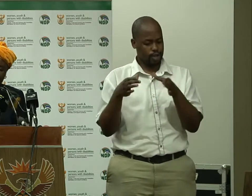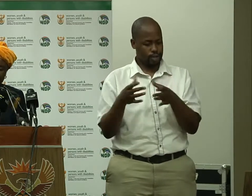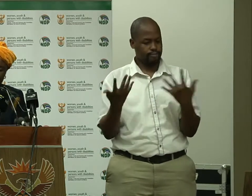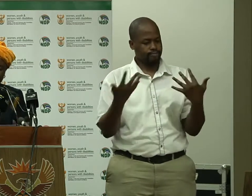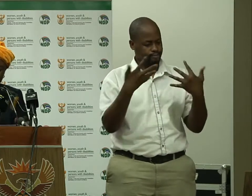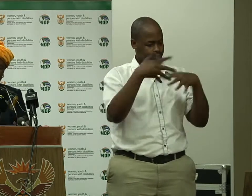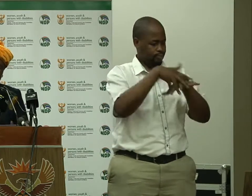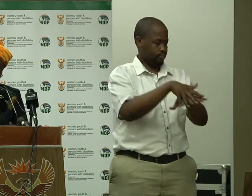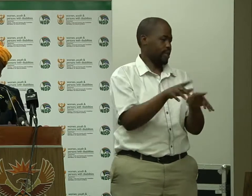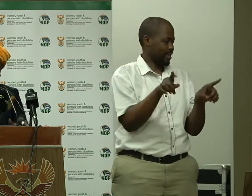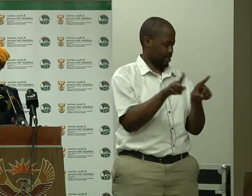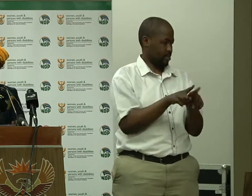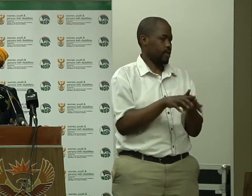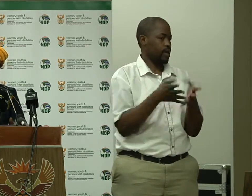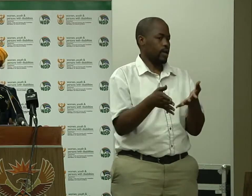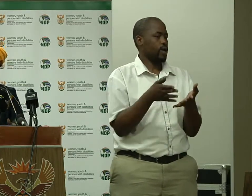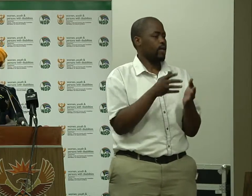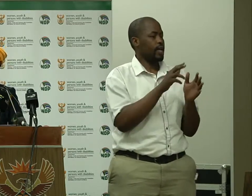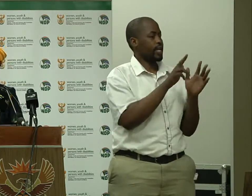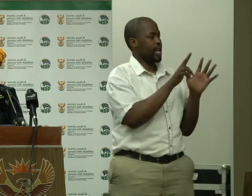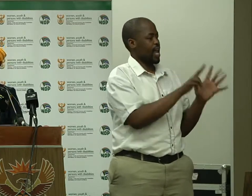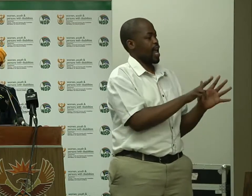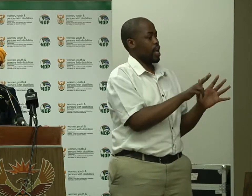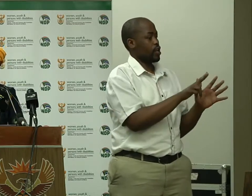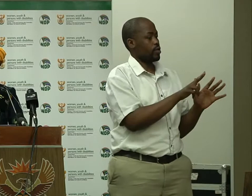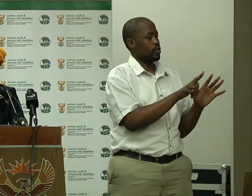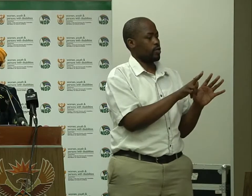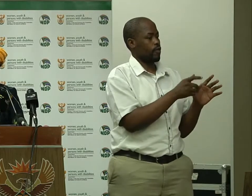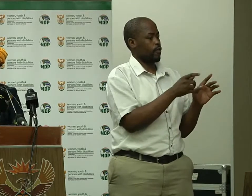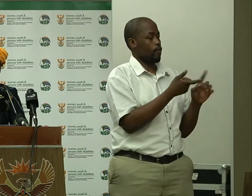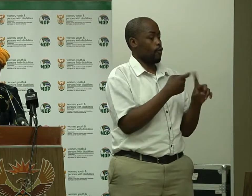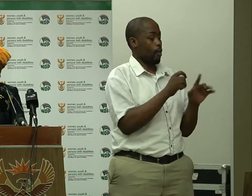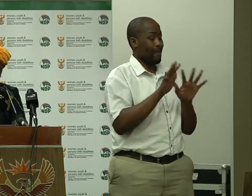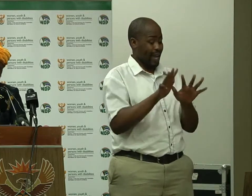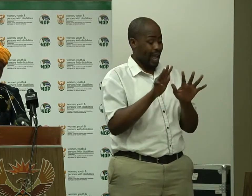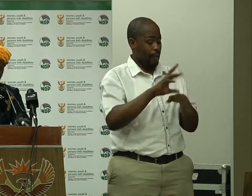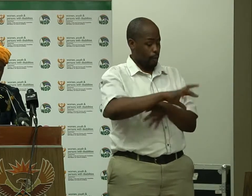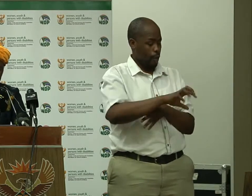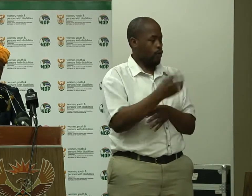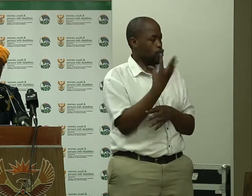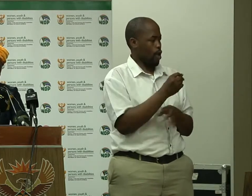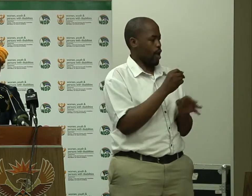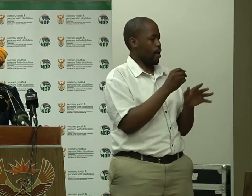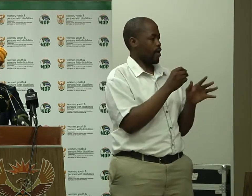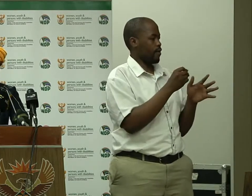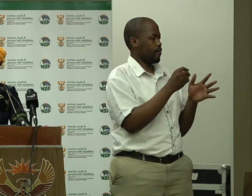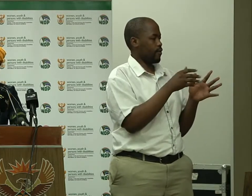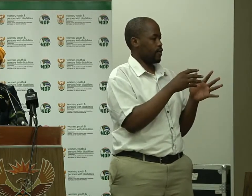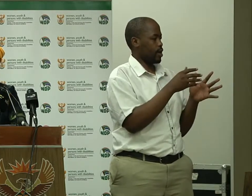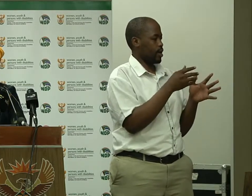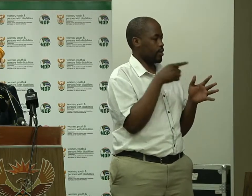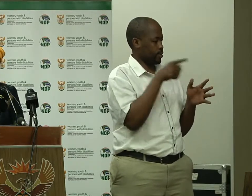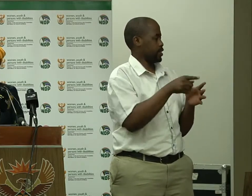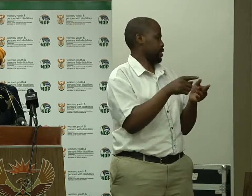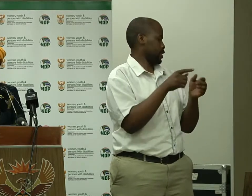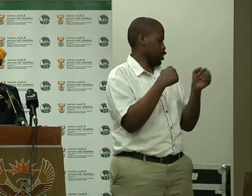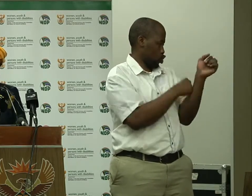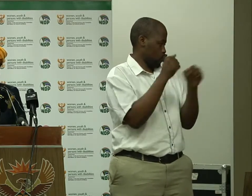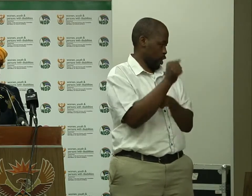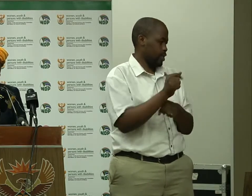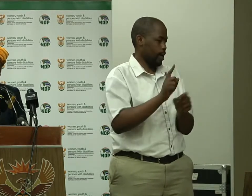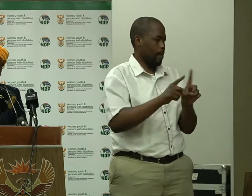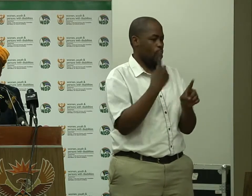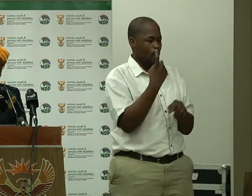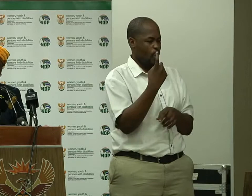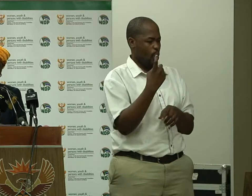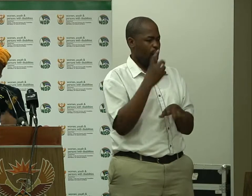Similar structure exists in 8 of 9 provinces. Of course, we still have to work harder with the